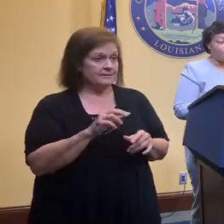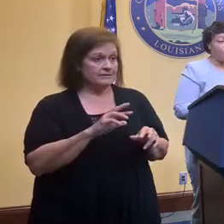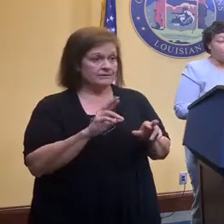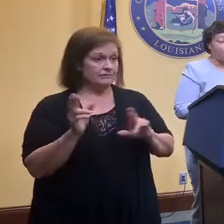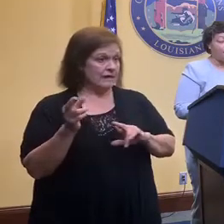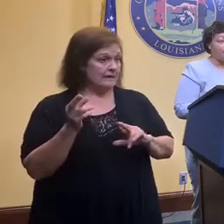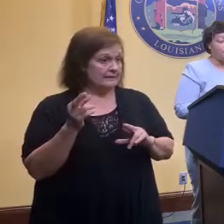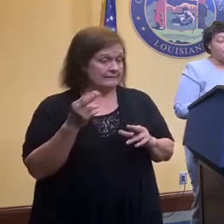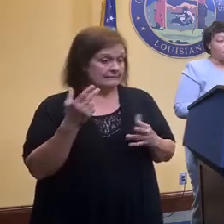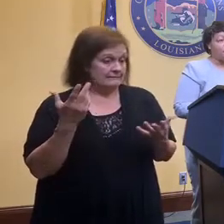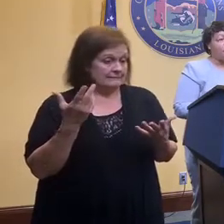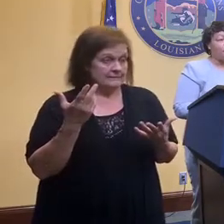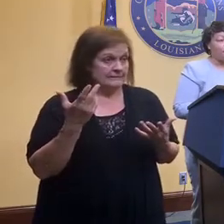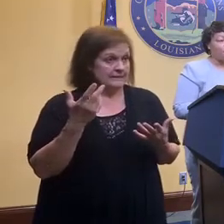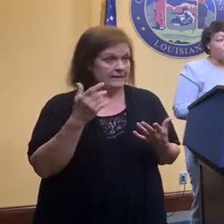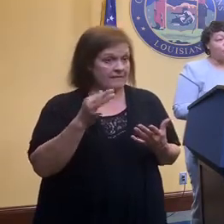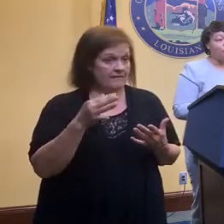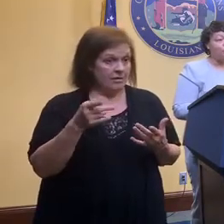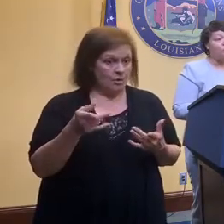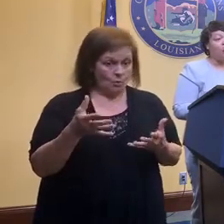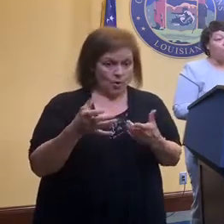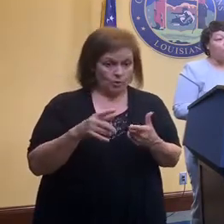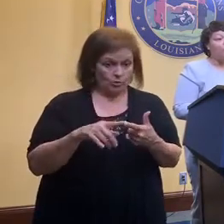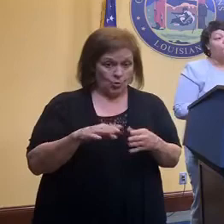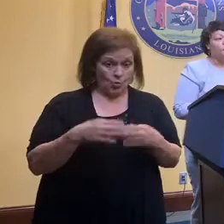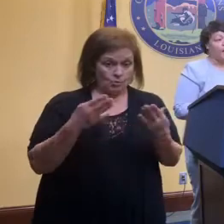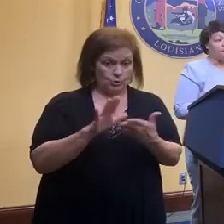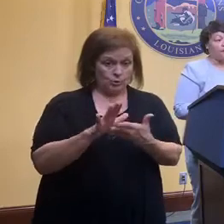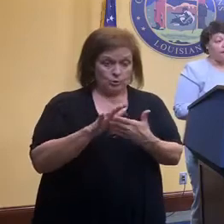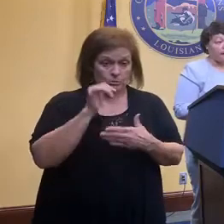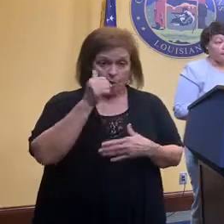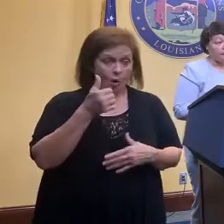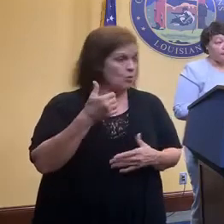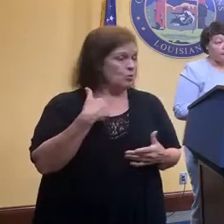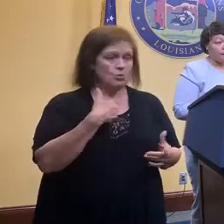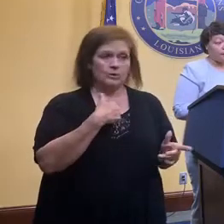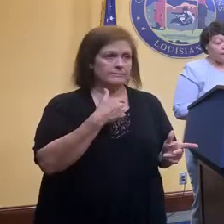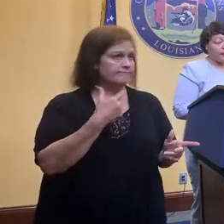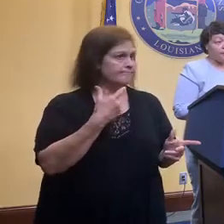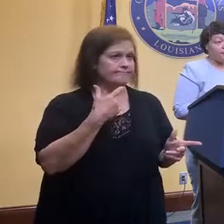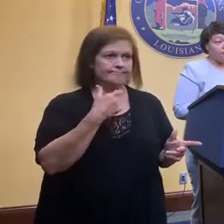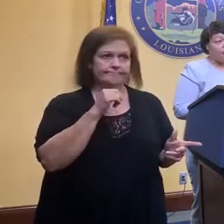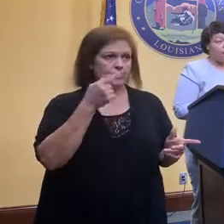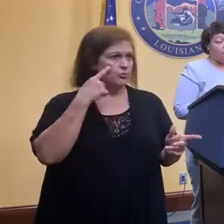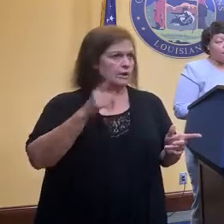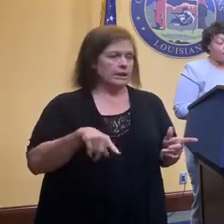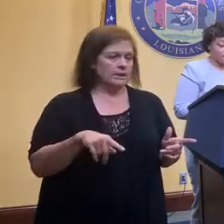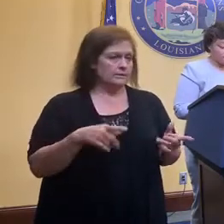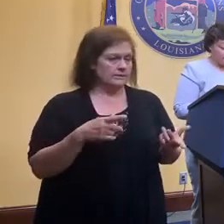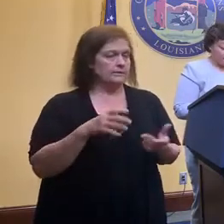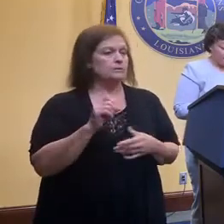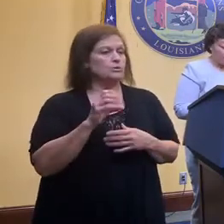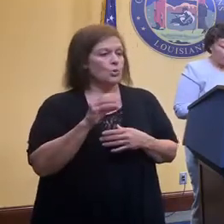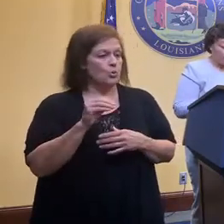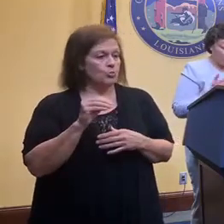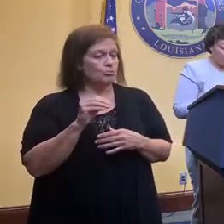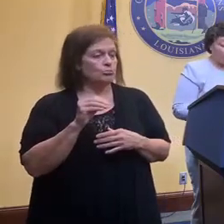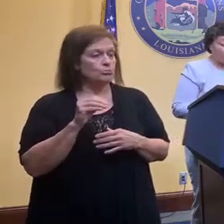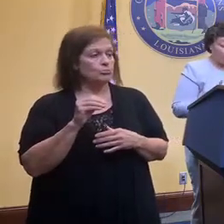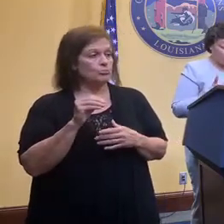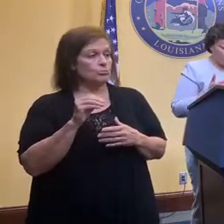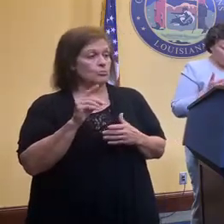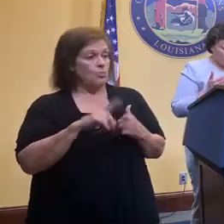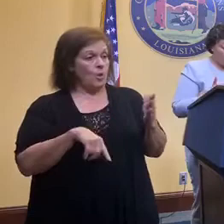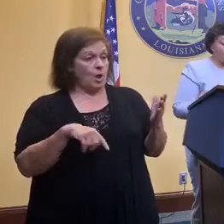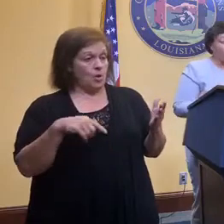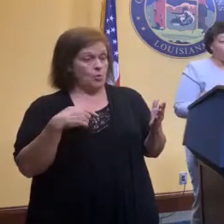wanted to implement the opening of schools tomorrow, we would not be there. And so all of this, all of what